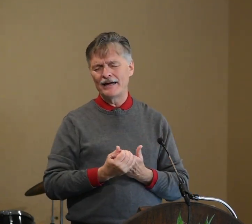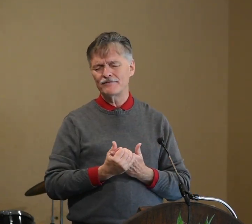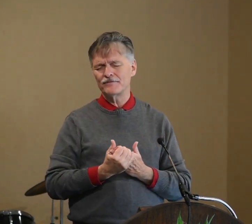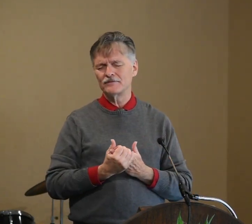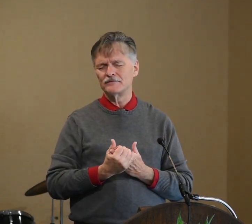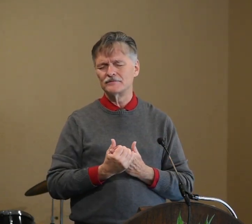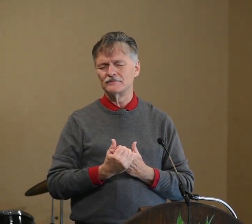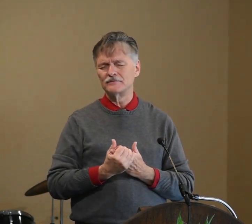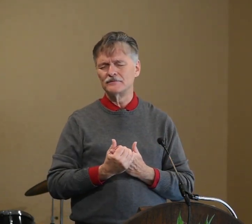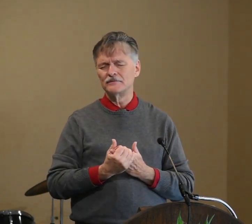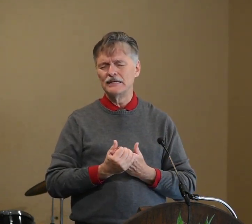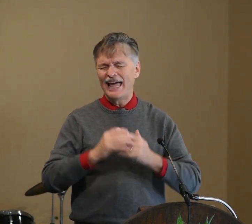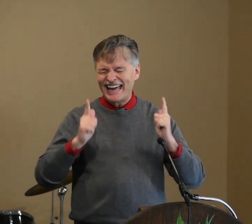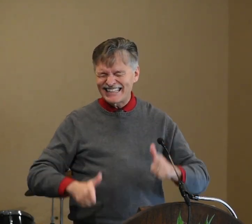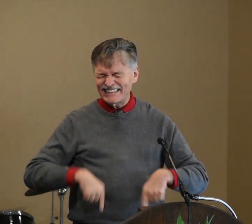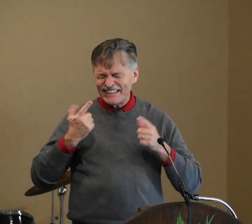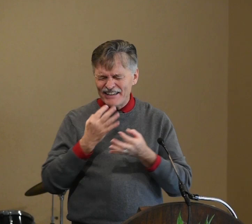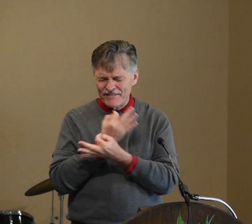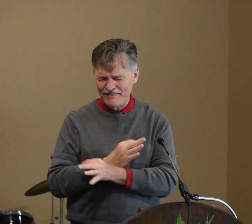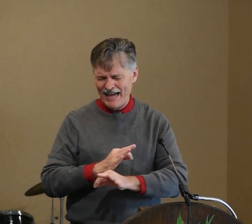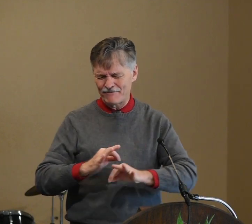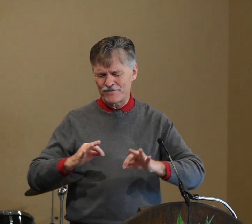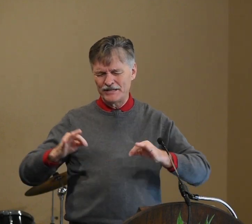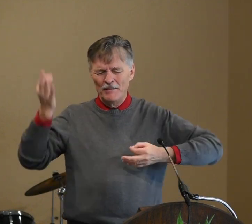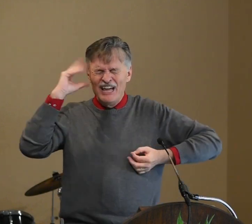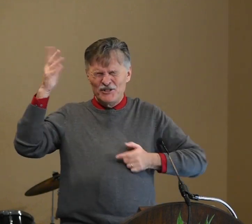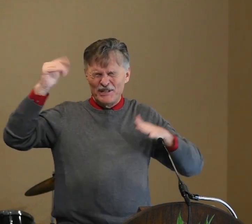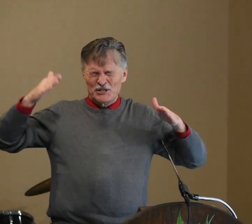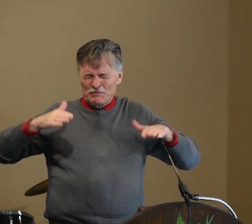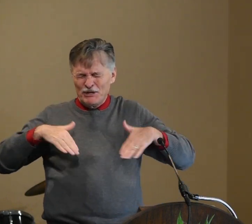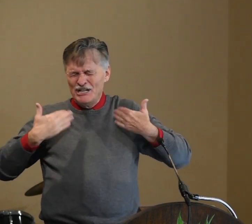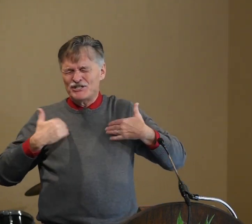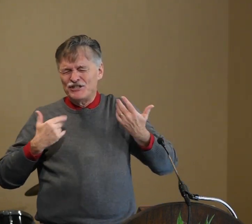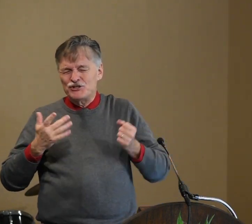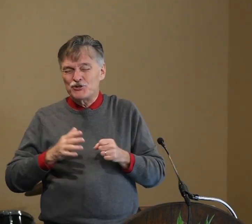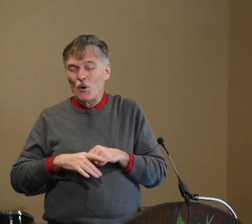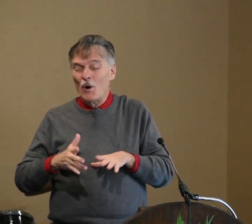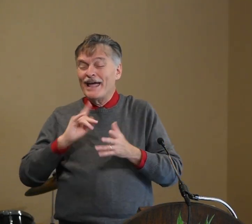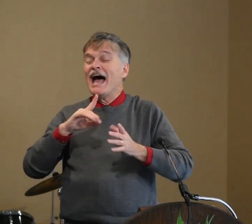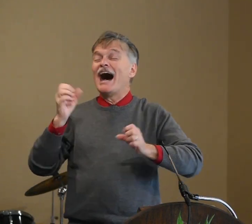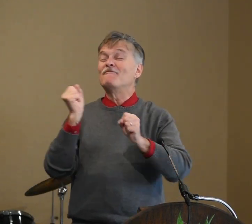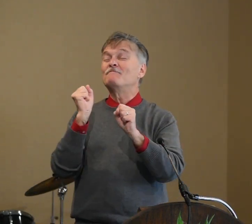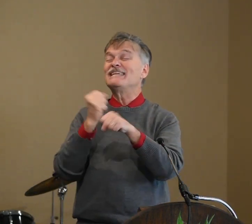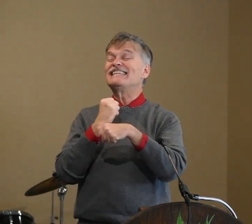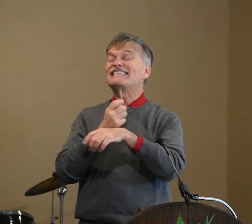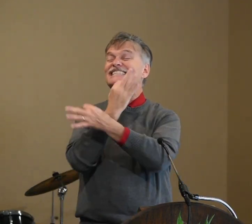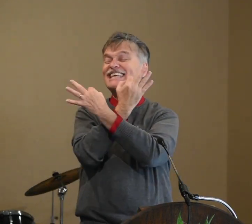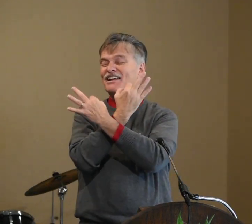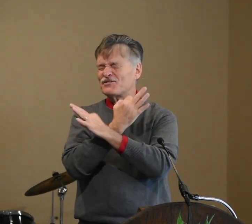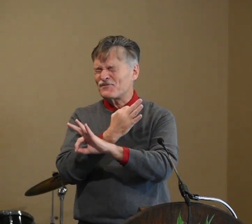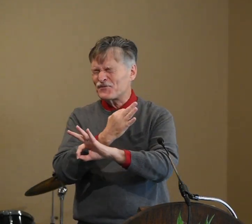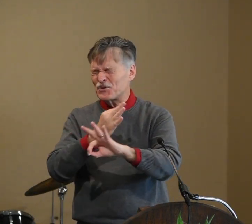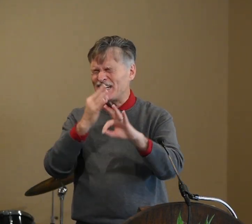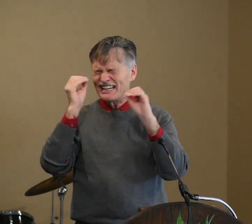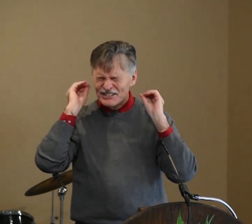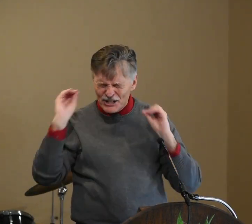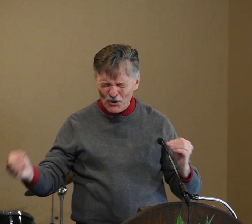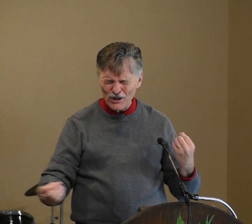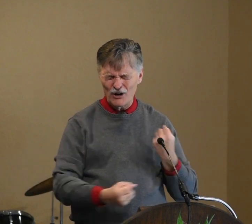life. And to live in that freedom, to experience the joy of being set free and no longer